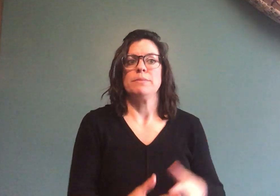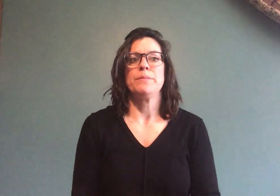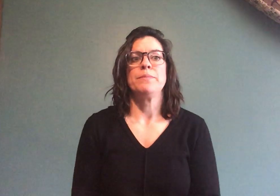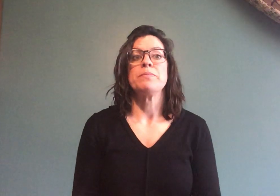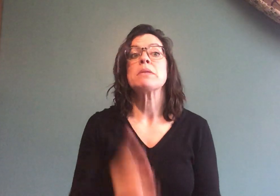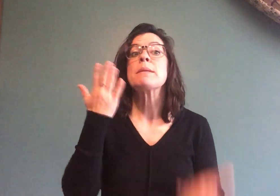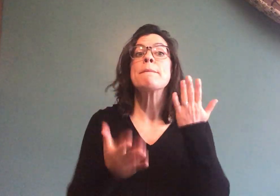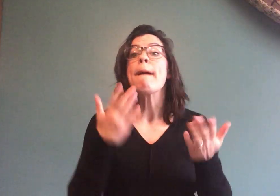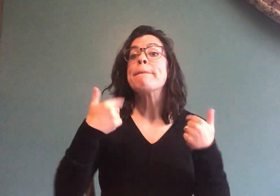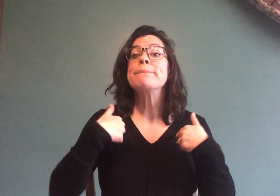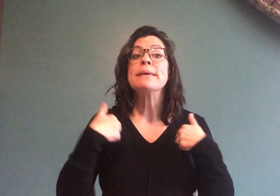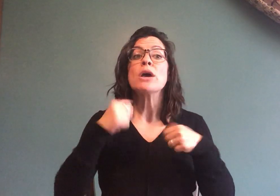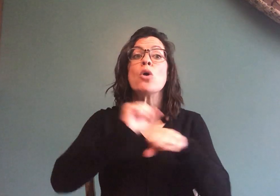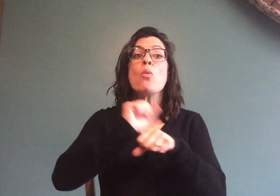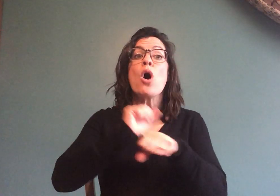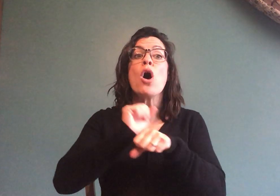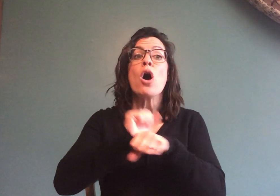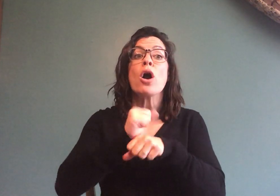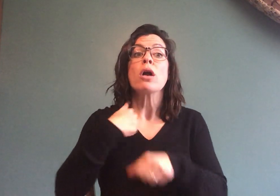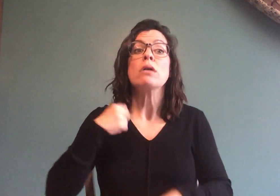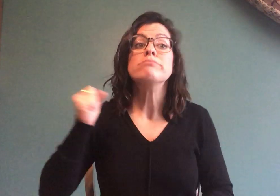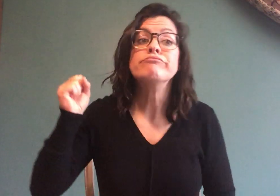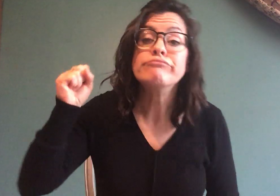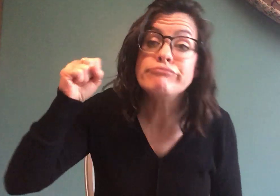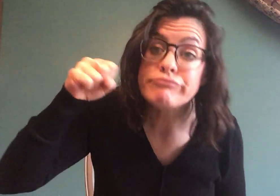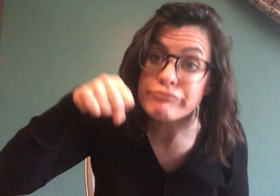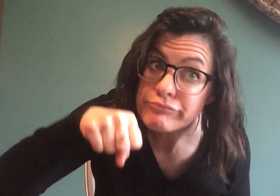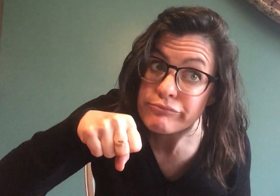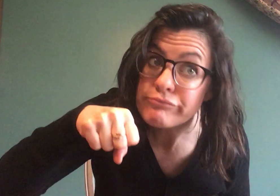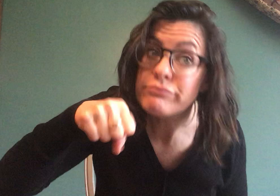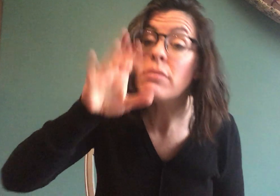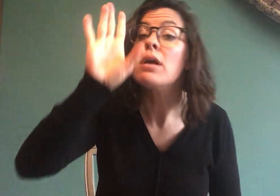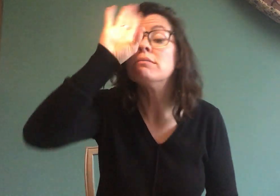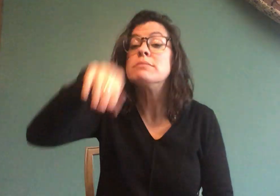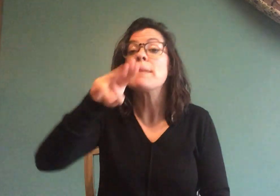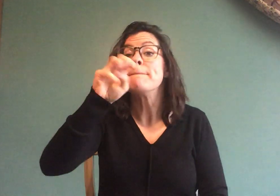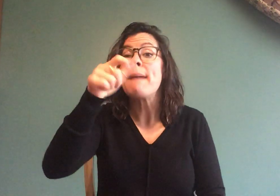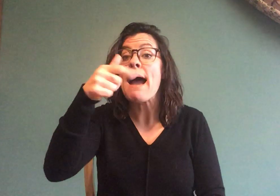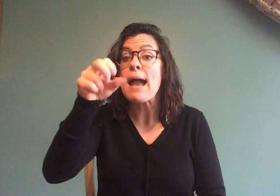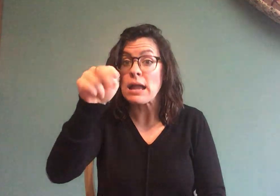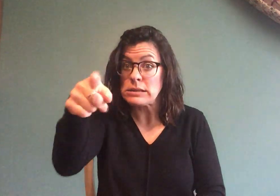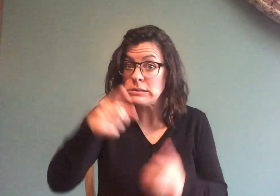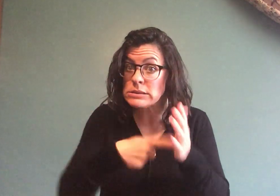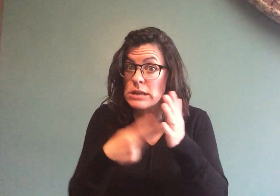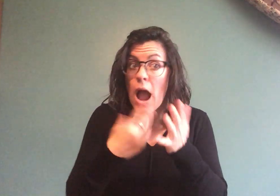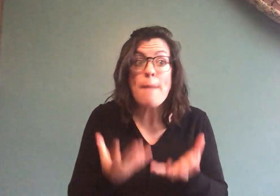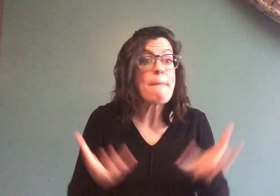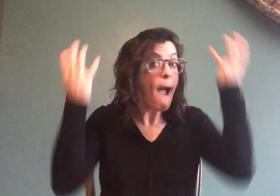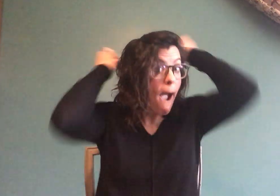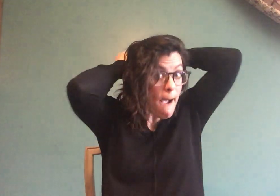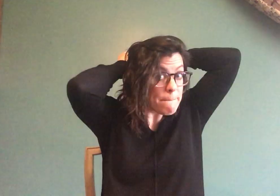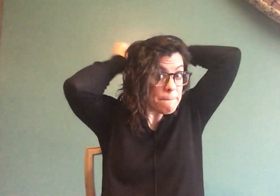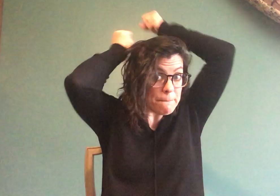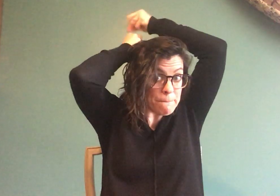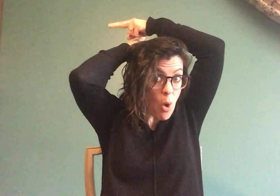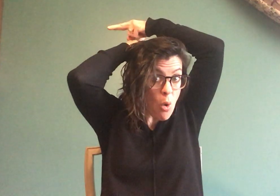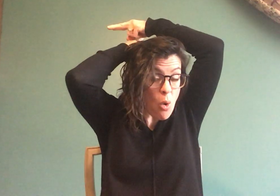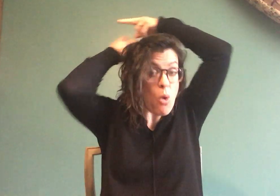or something in there. So you bend over and that bow gets caught in that belt. Tell me about it.